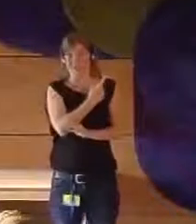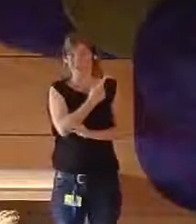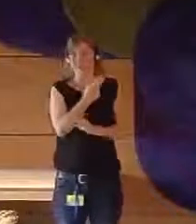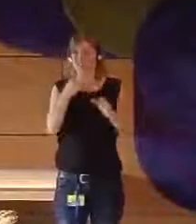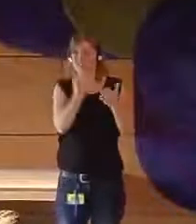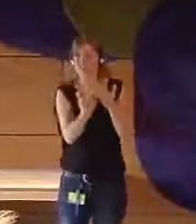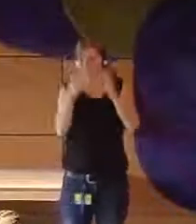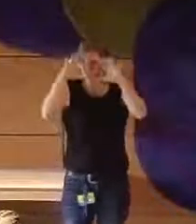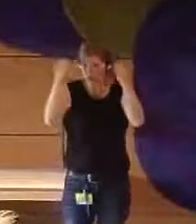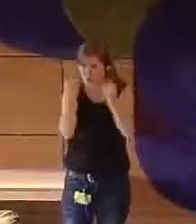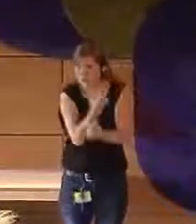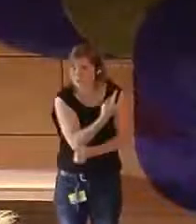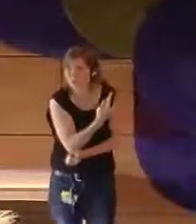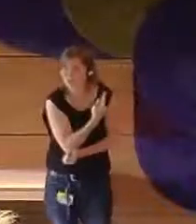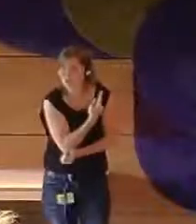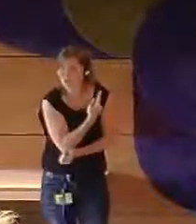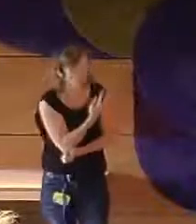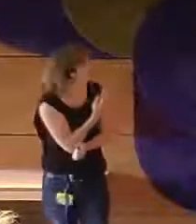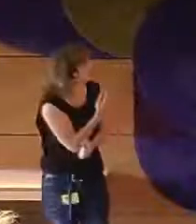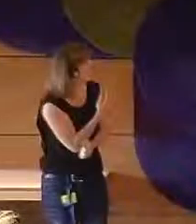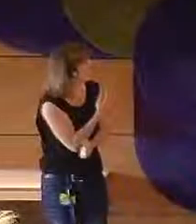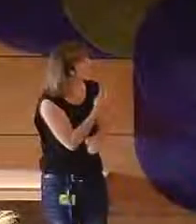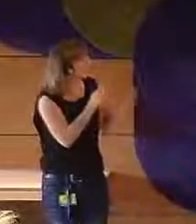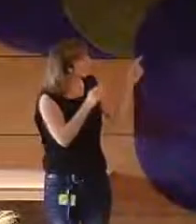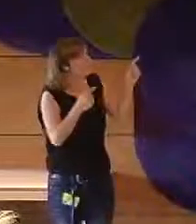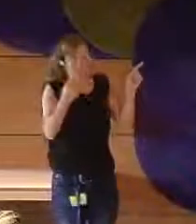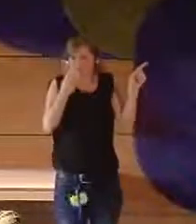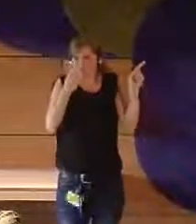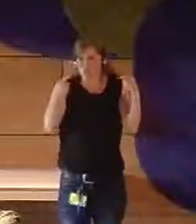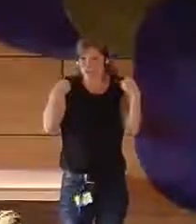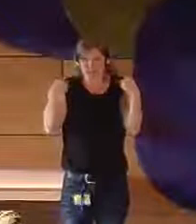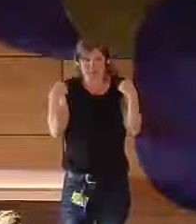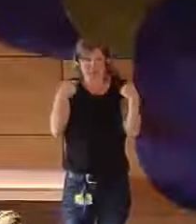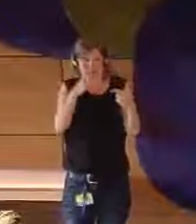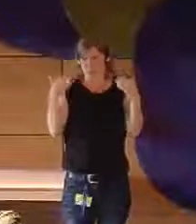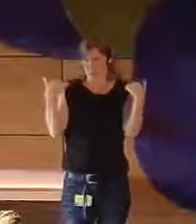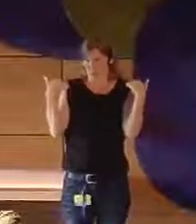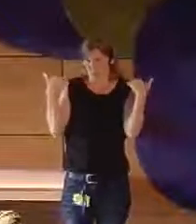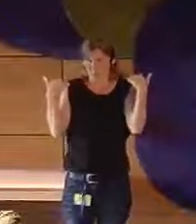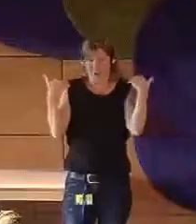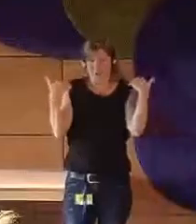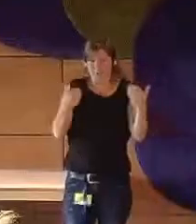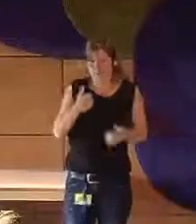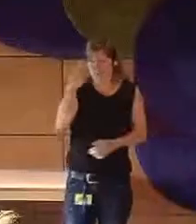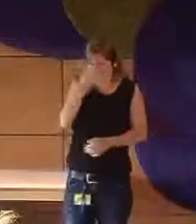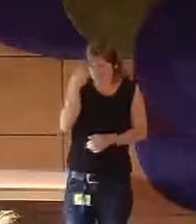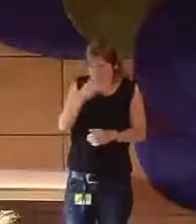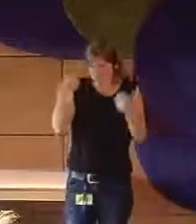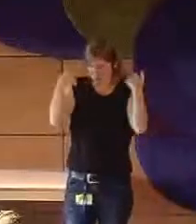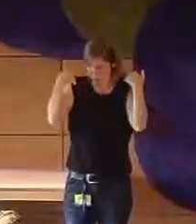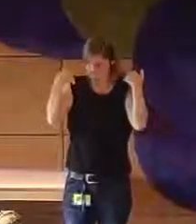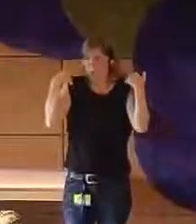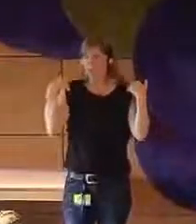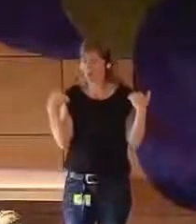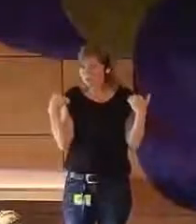ear? And I looked at these. I thought, are these sloping shoulders? Are these wings